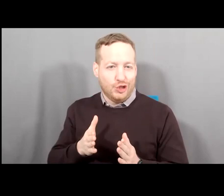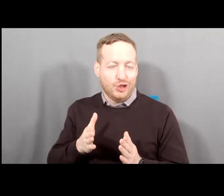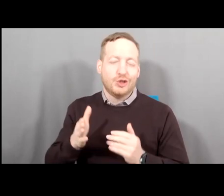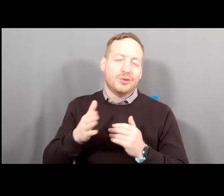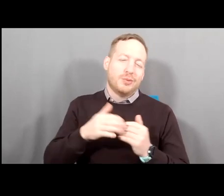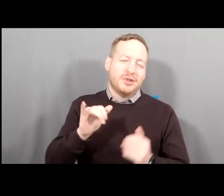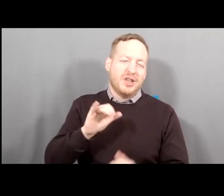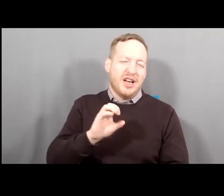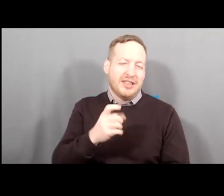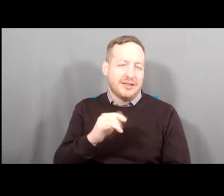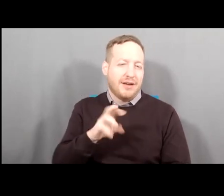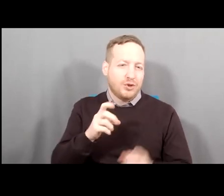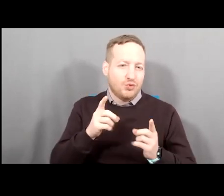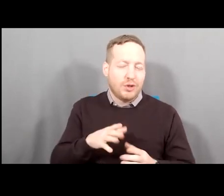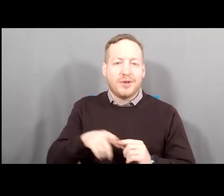a new commissioner,